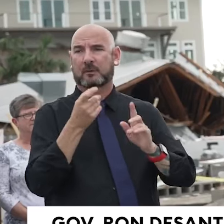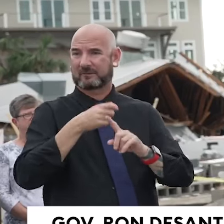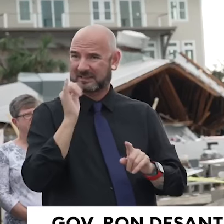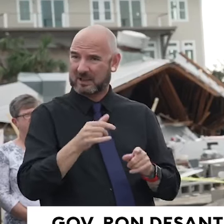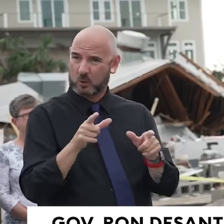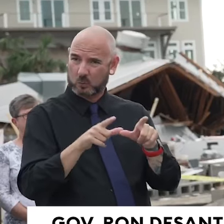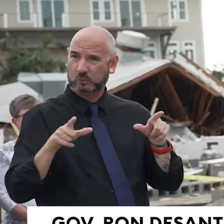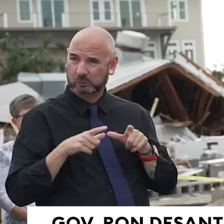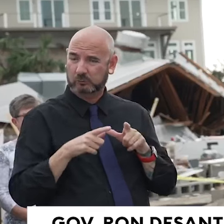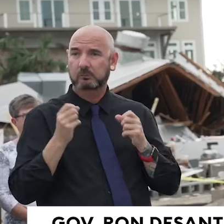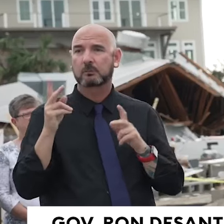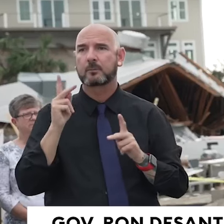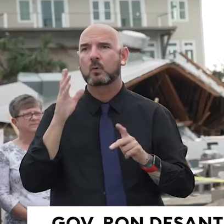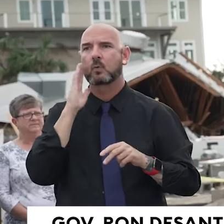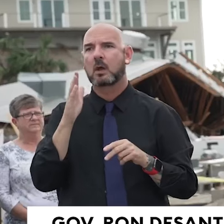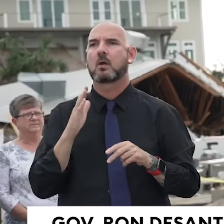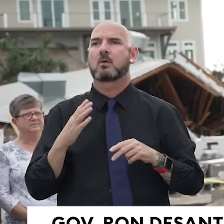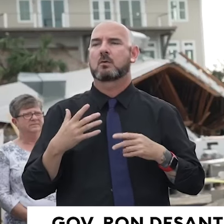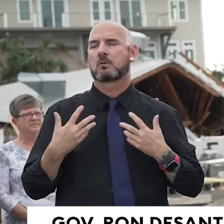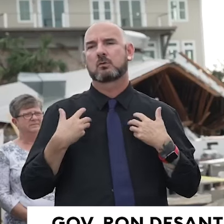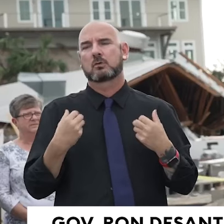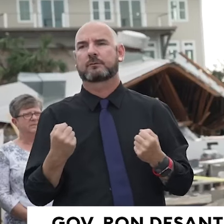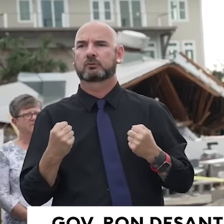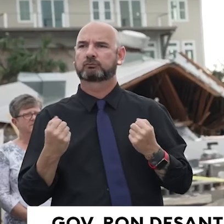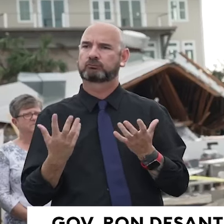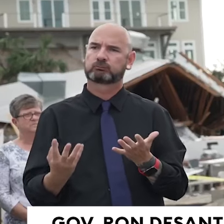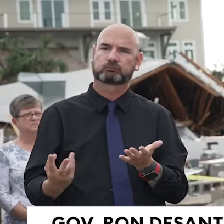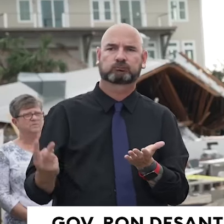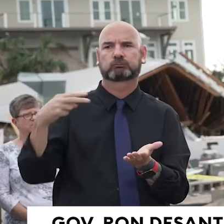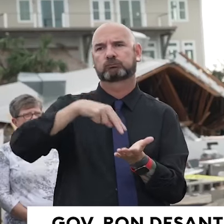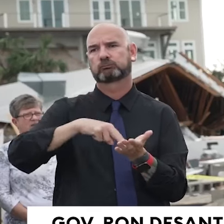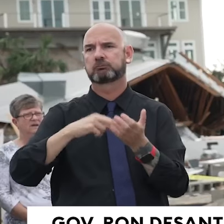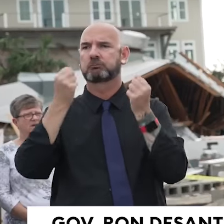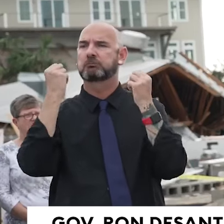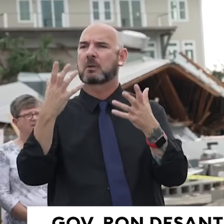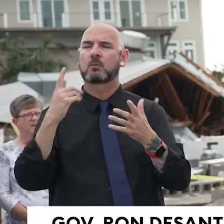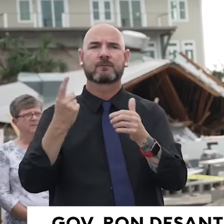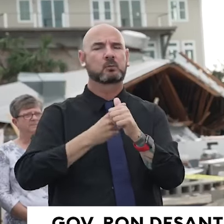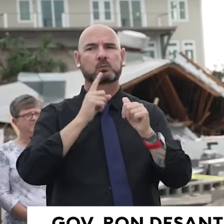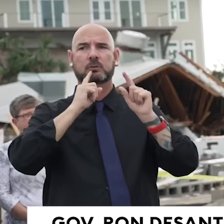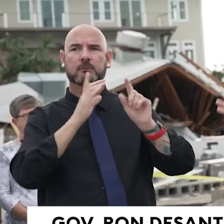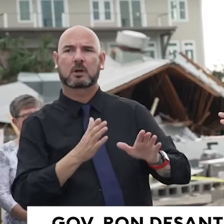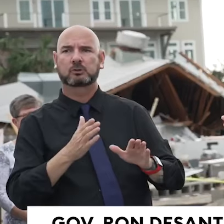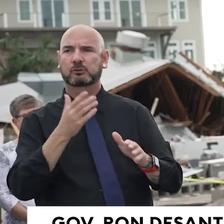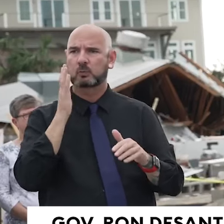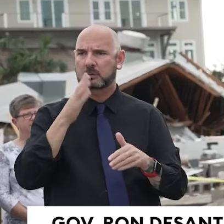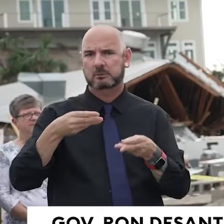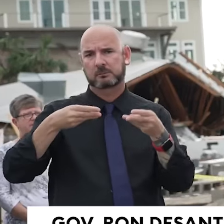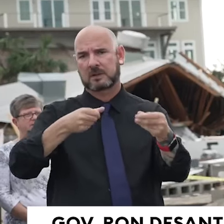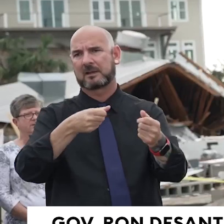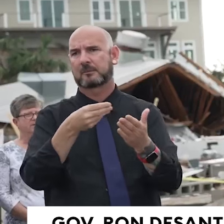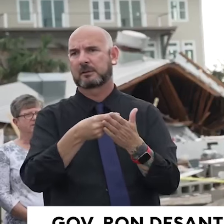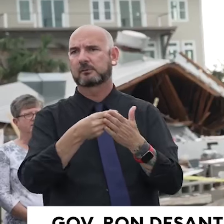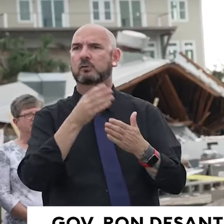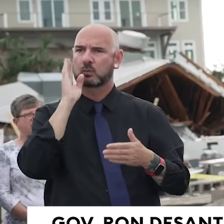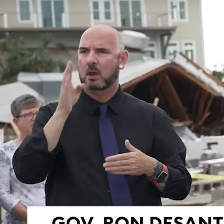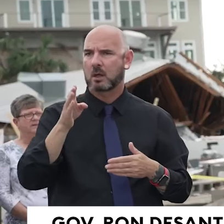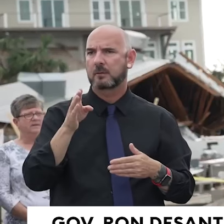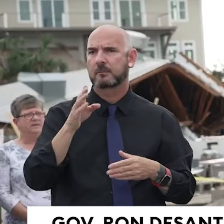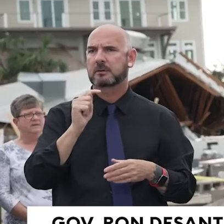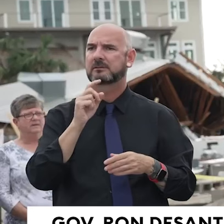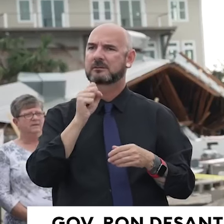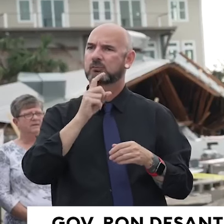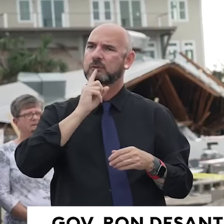people will rally. I know a lot of our first responders and will eat there. They'll spend a lot of money there, so it could be very good.